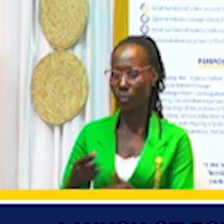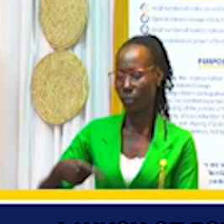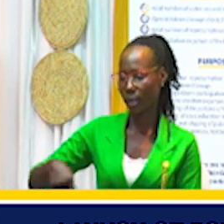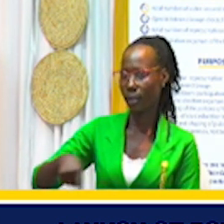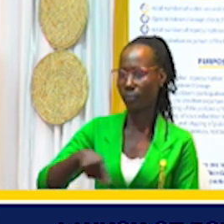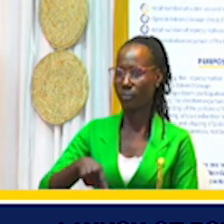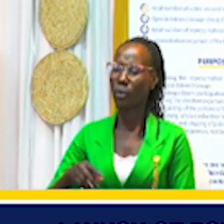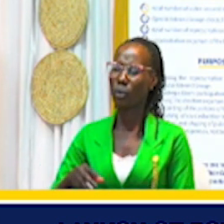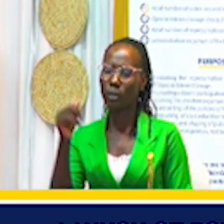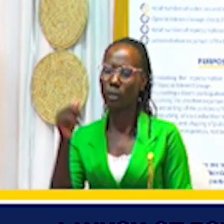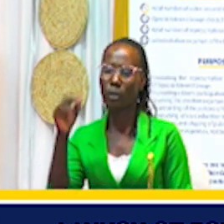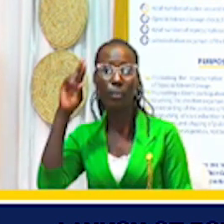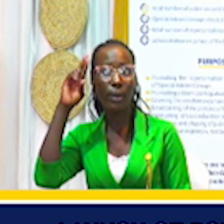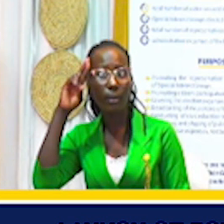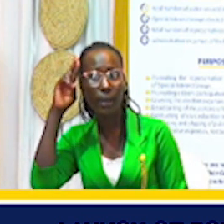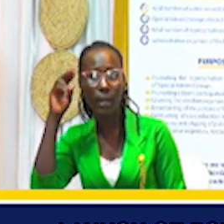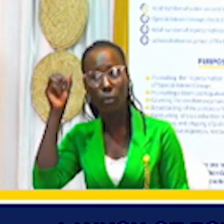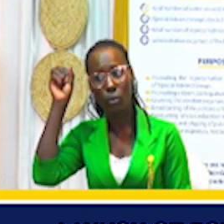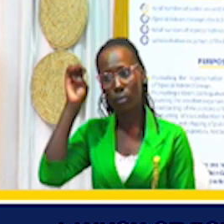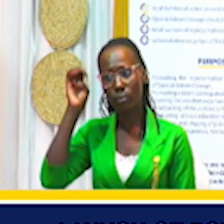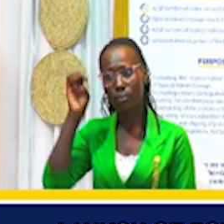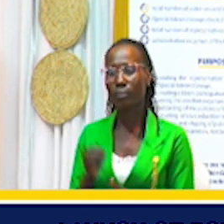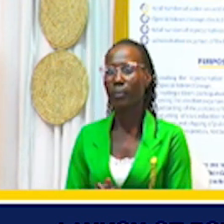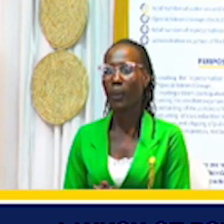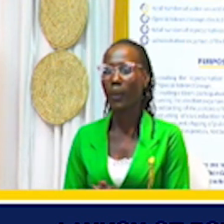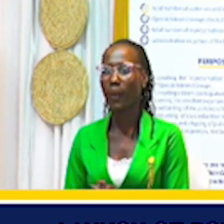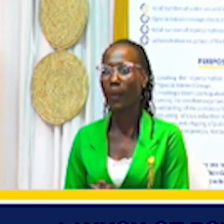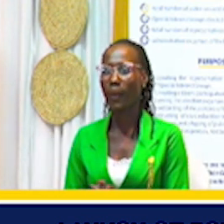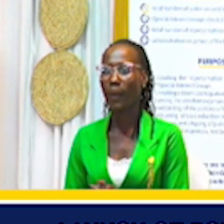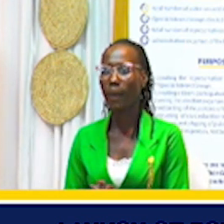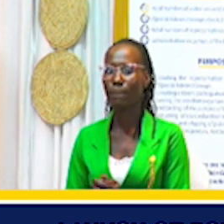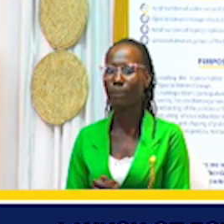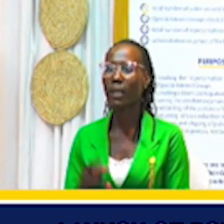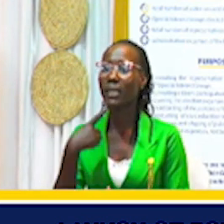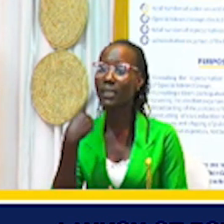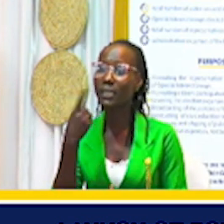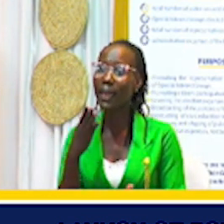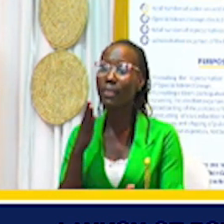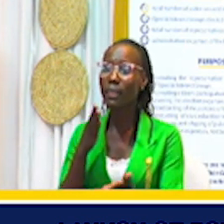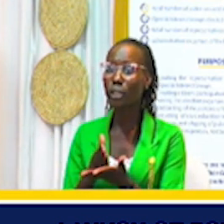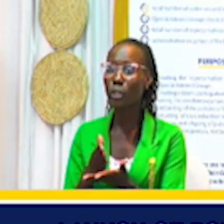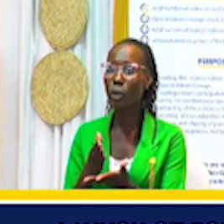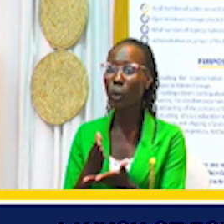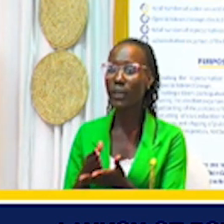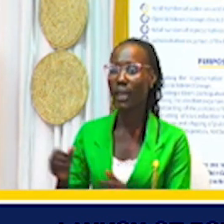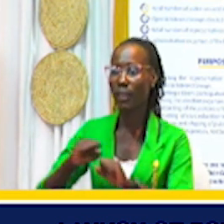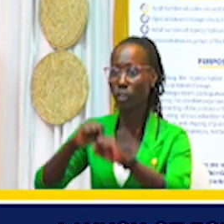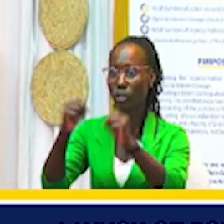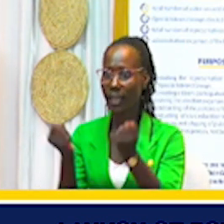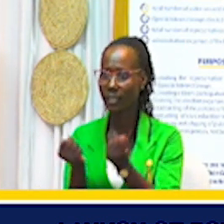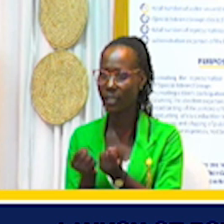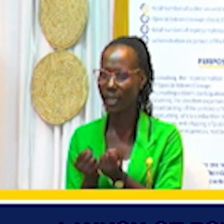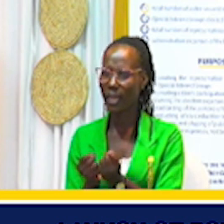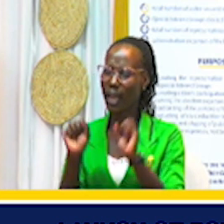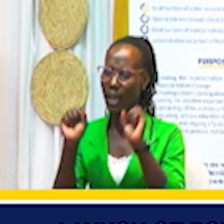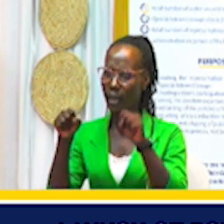us to be reminded of the wisdom of Mahatma Gandhi when he said the true measure of any society can